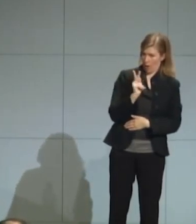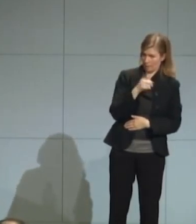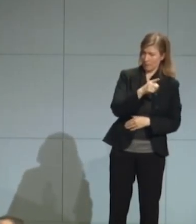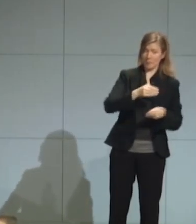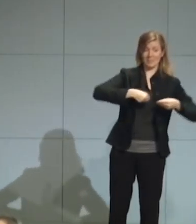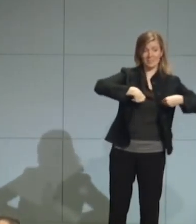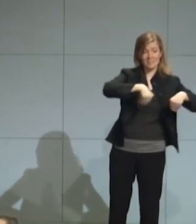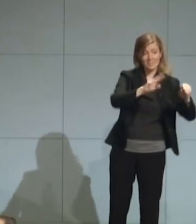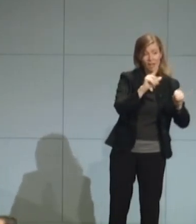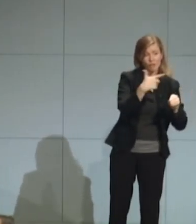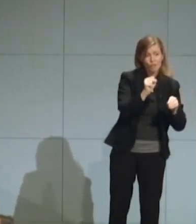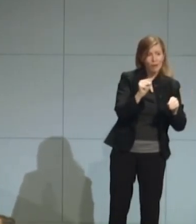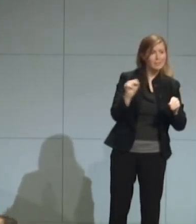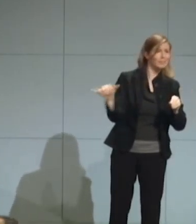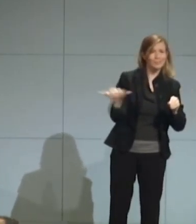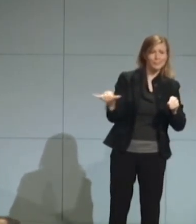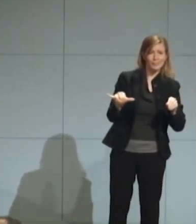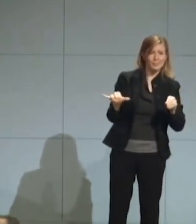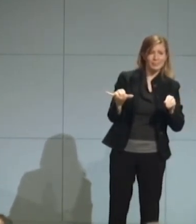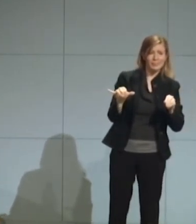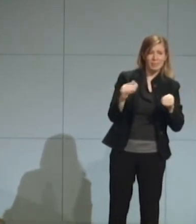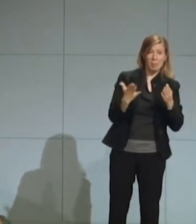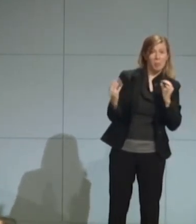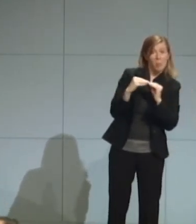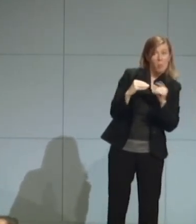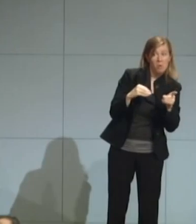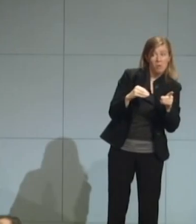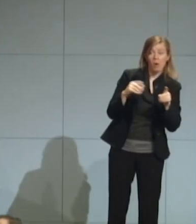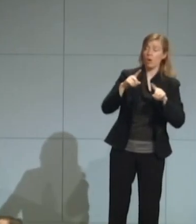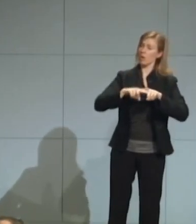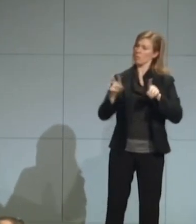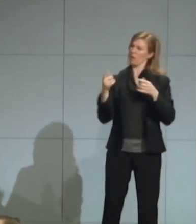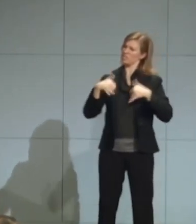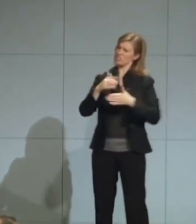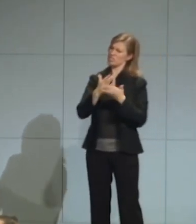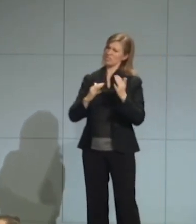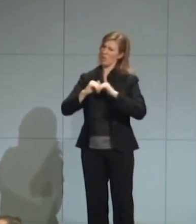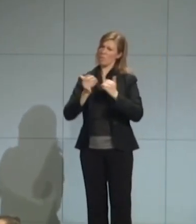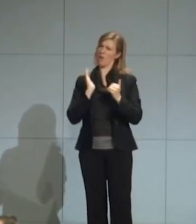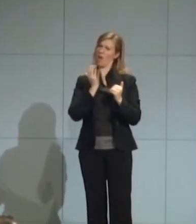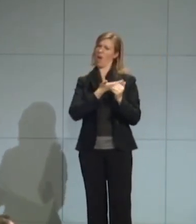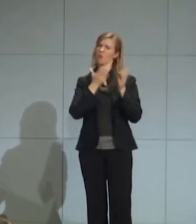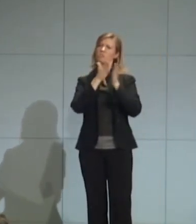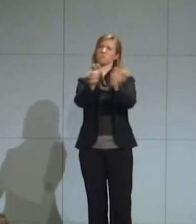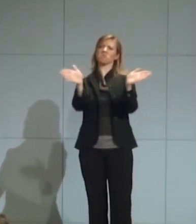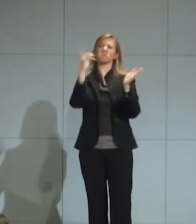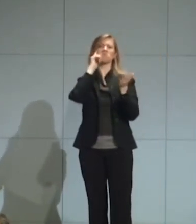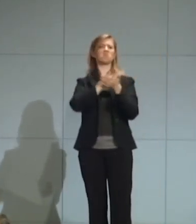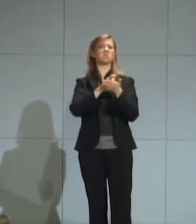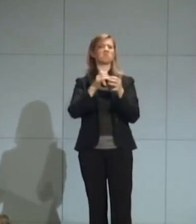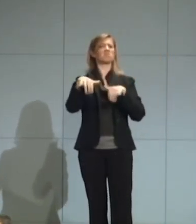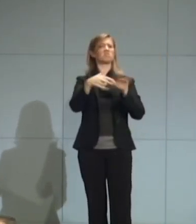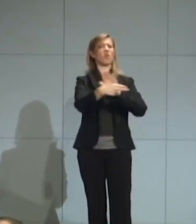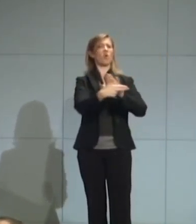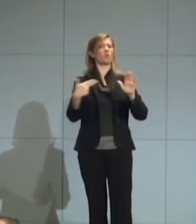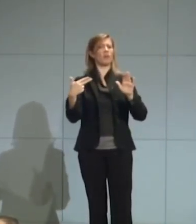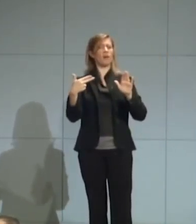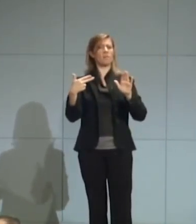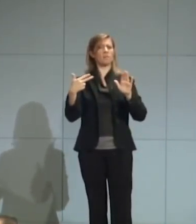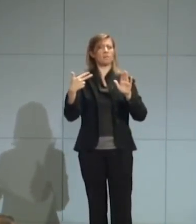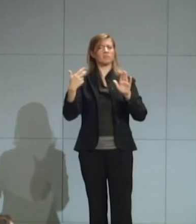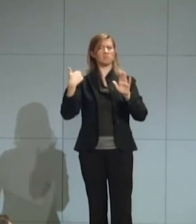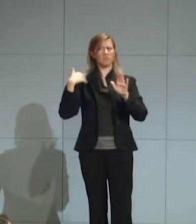really exist yet. But after you begin to oppress a people, after you begin to subordinate a